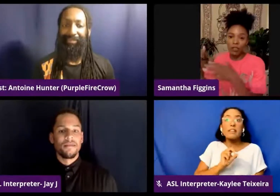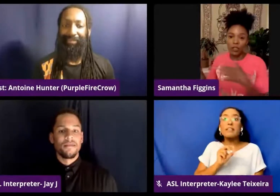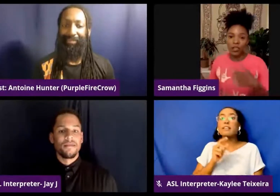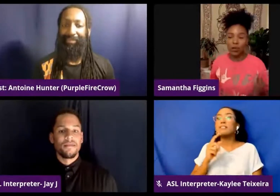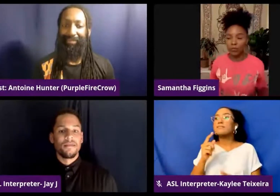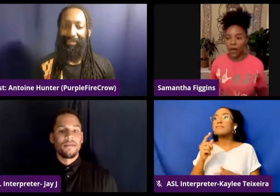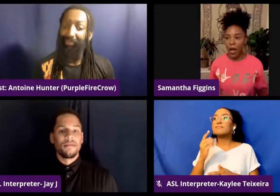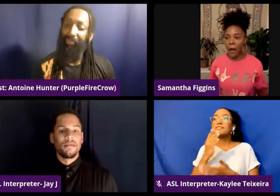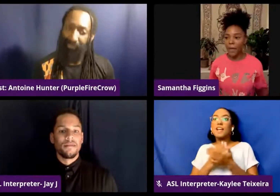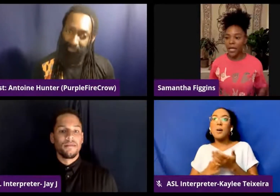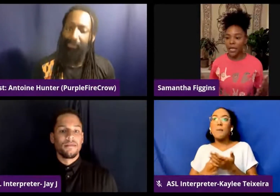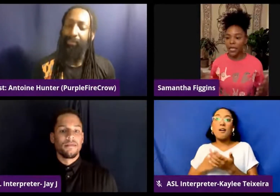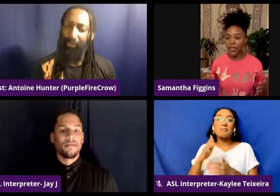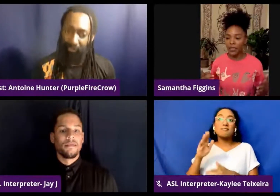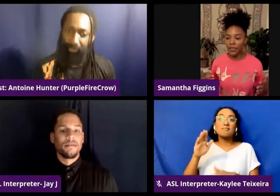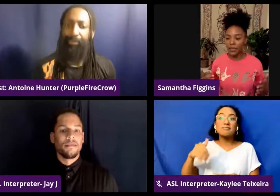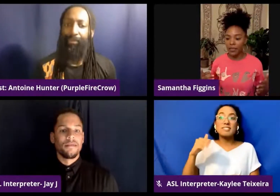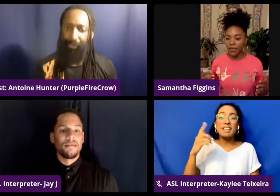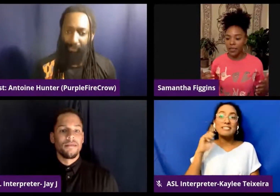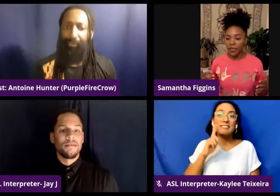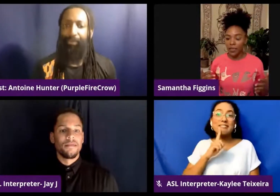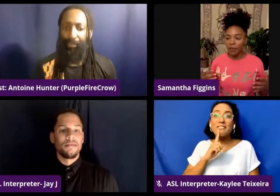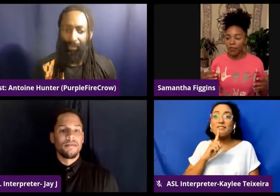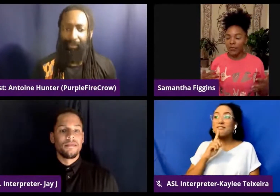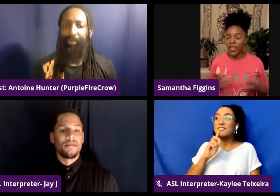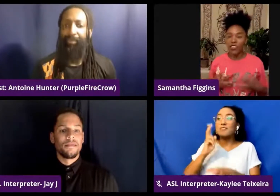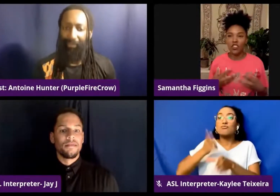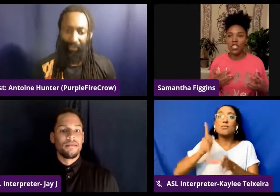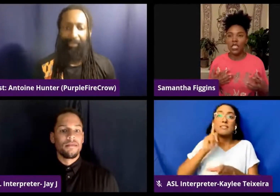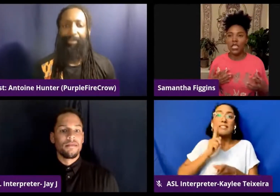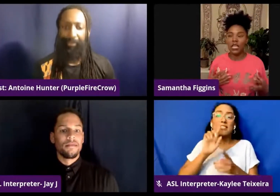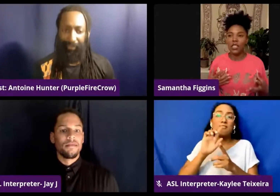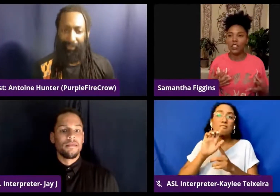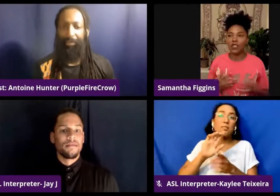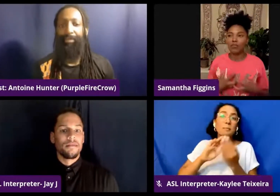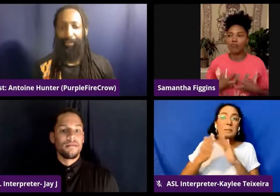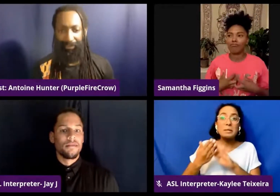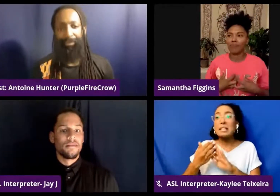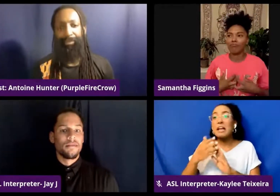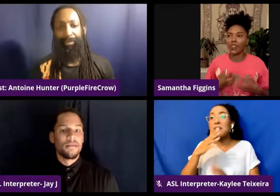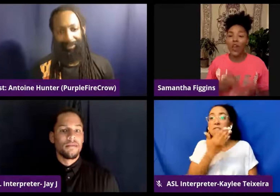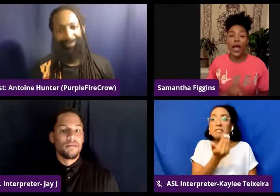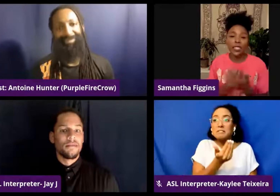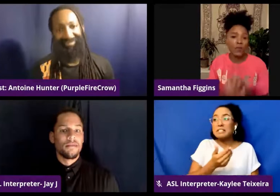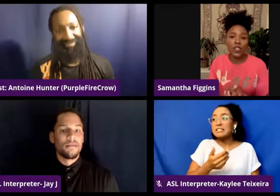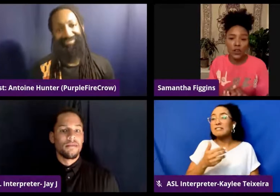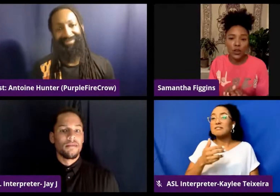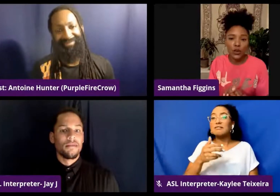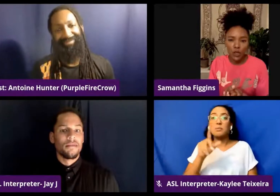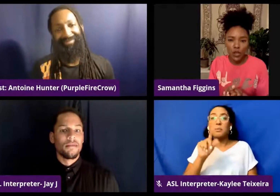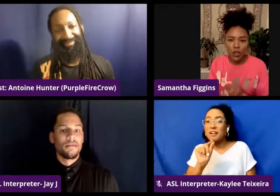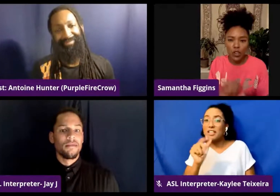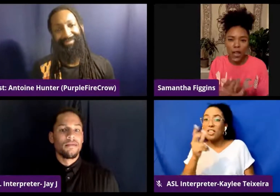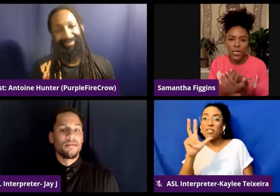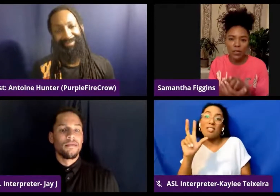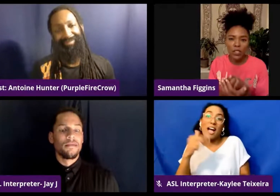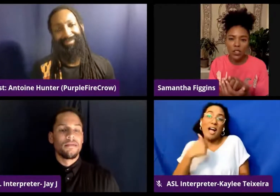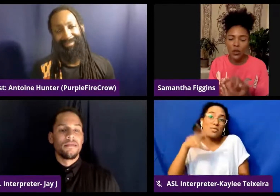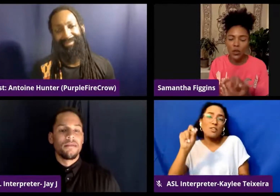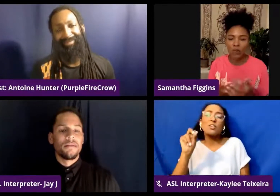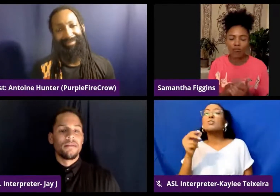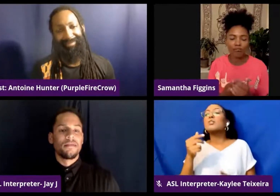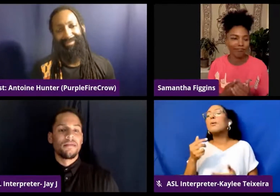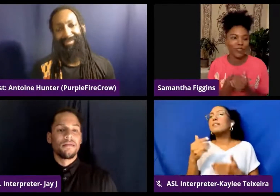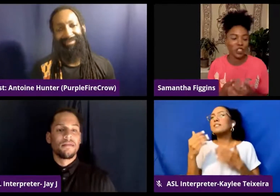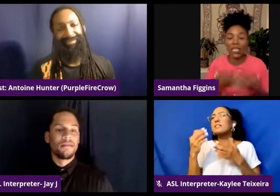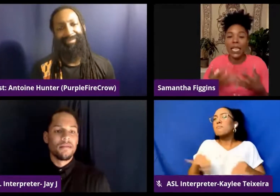50. And that's just trying something new. Trying something